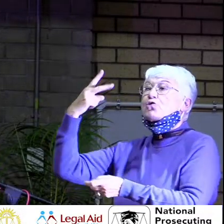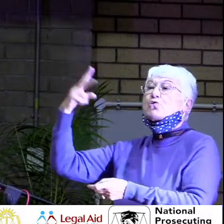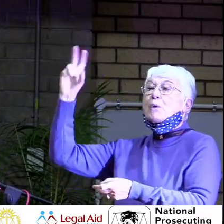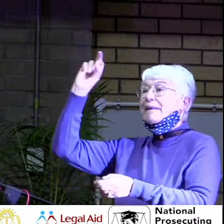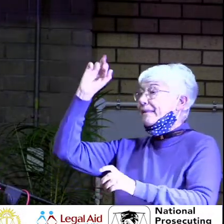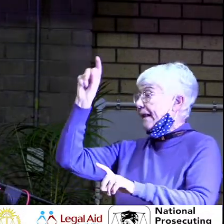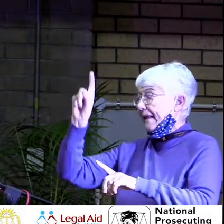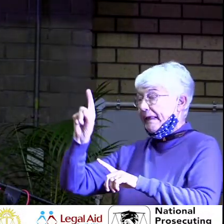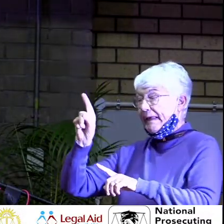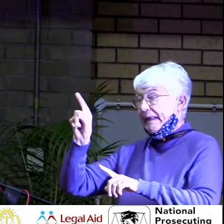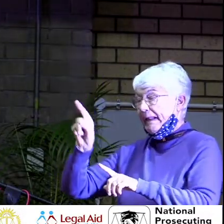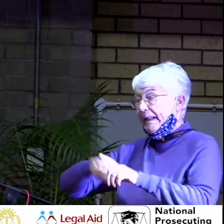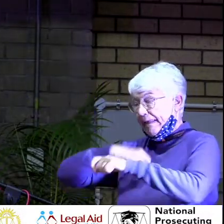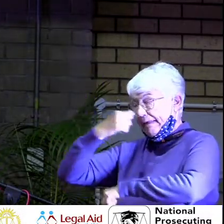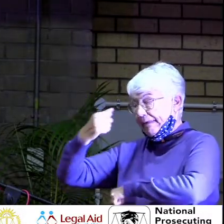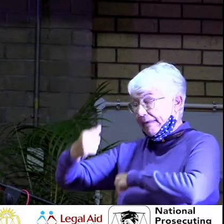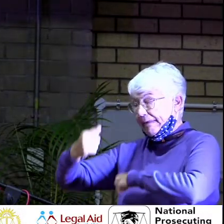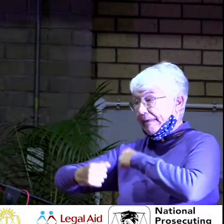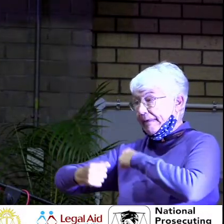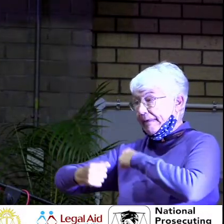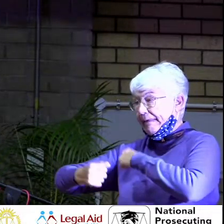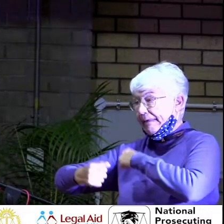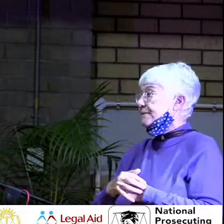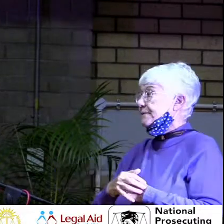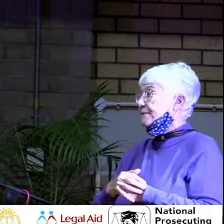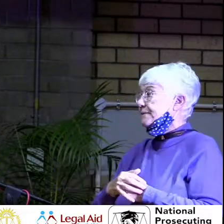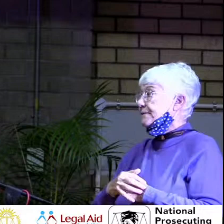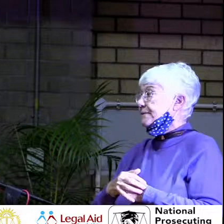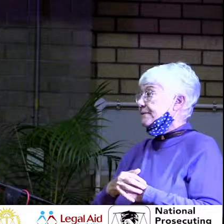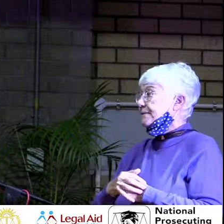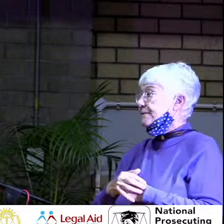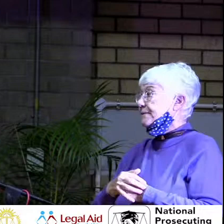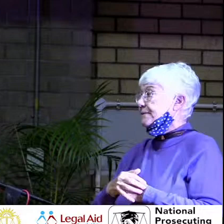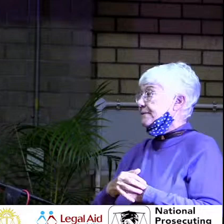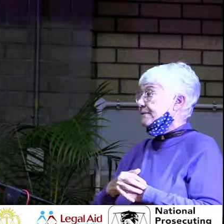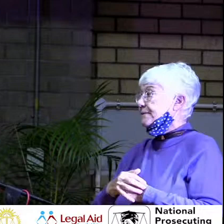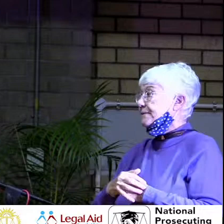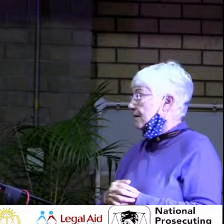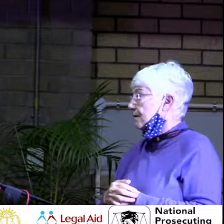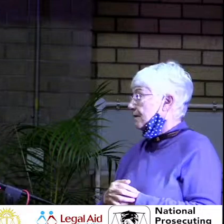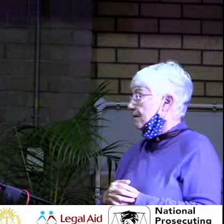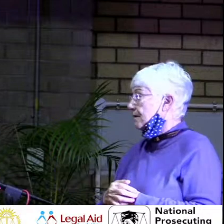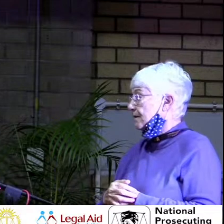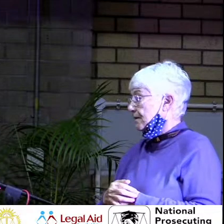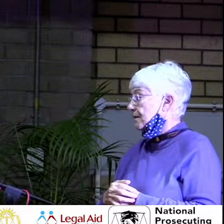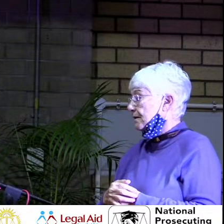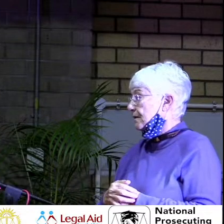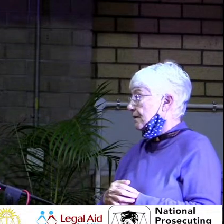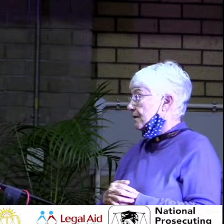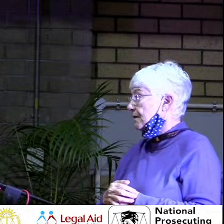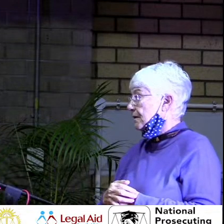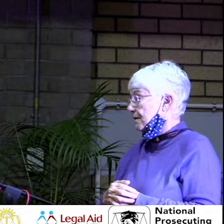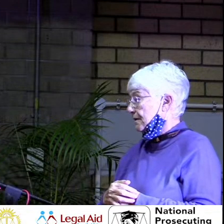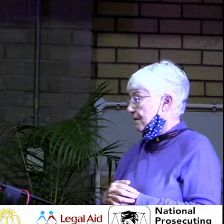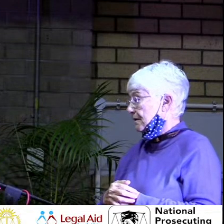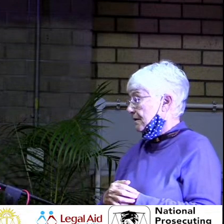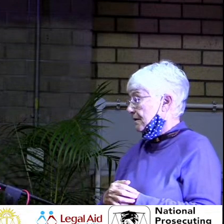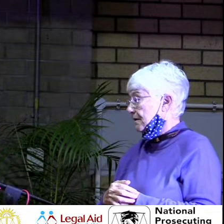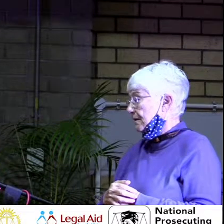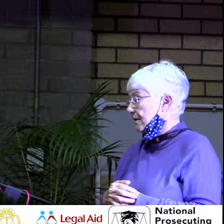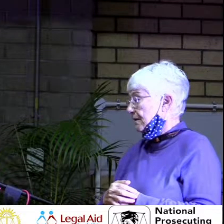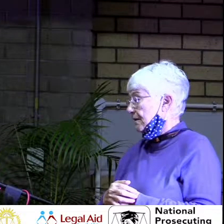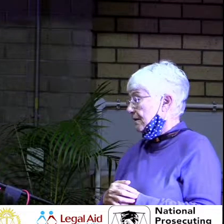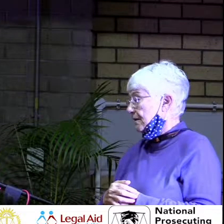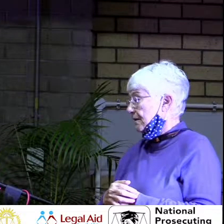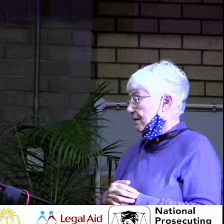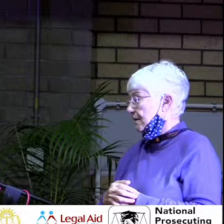those convictions. And then 10 to 19 years imprisonment, 116 cases.